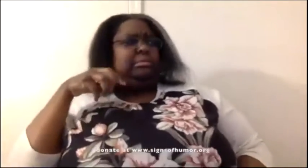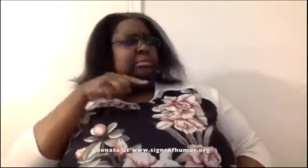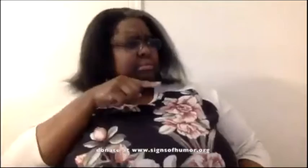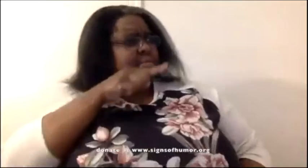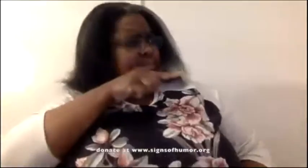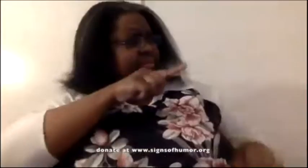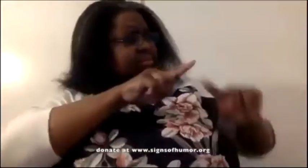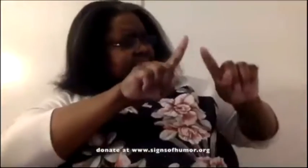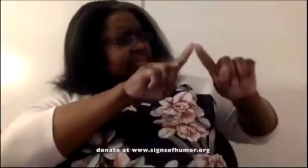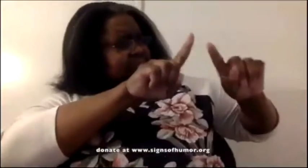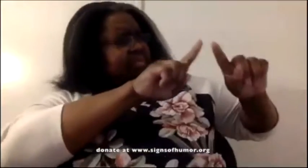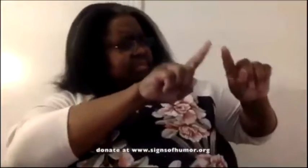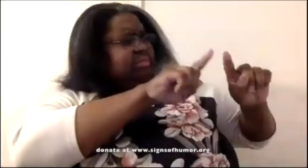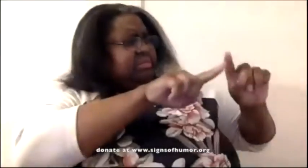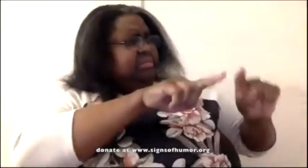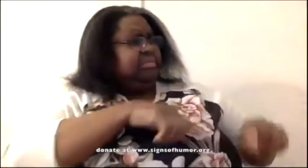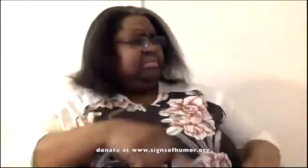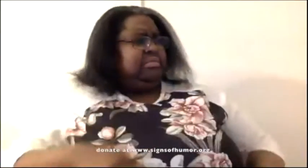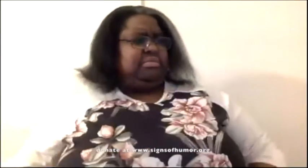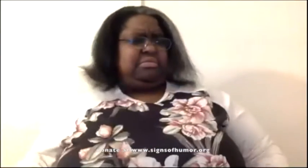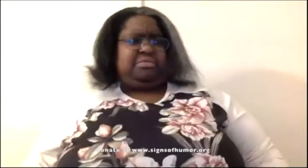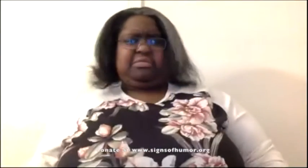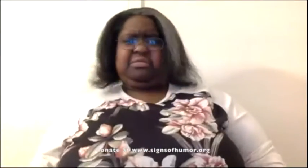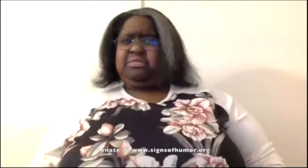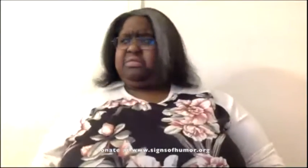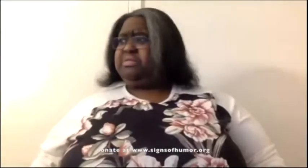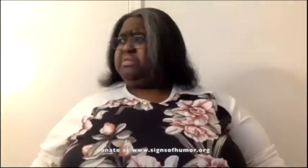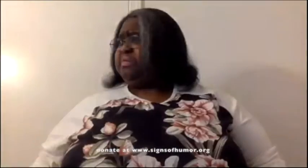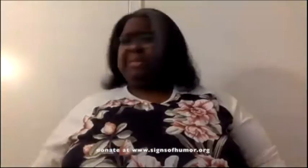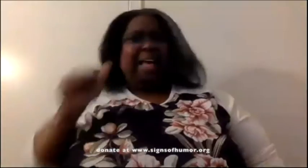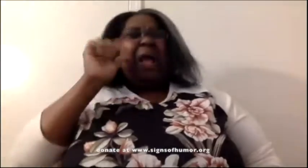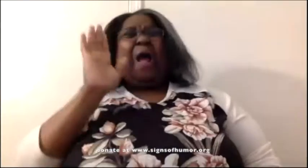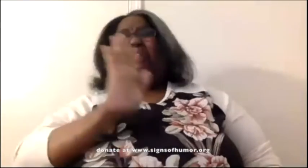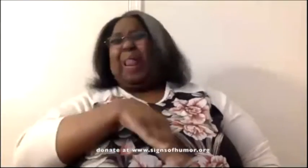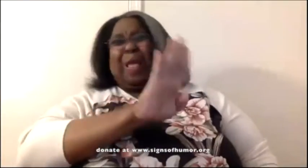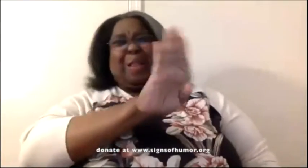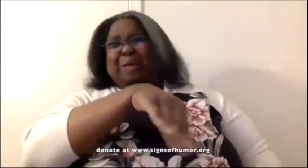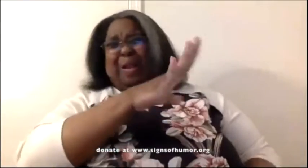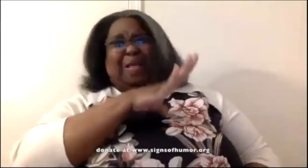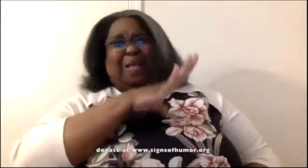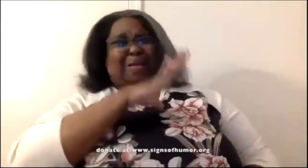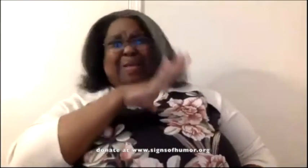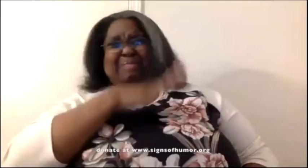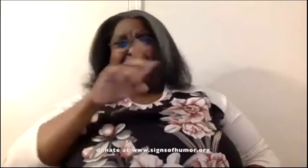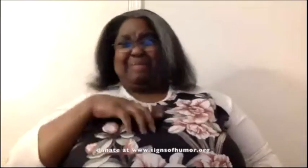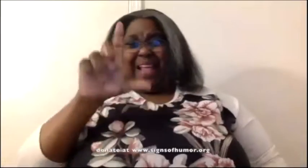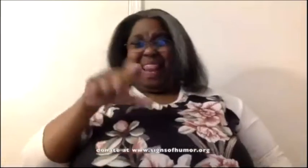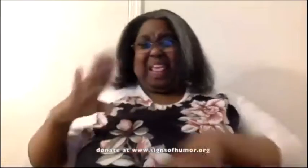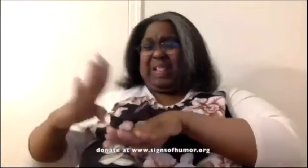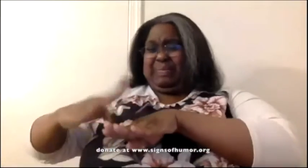a wheelchair. And then another person that looks like they have some kind of palsy or something. I don't know. And I look at my auntie, I'm like, what is